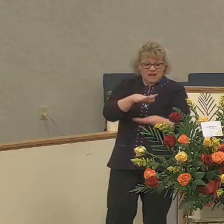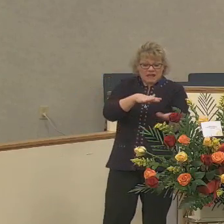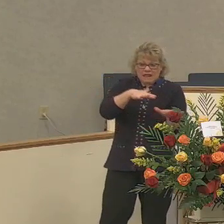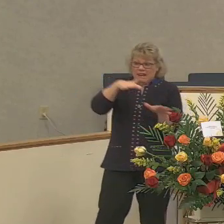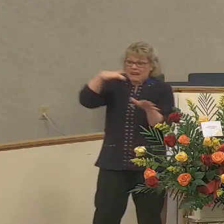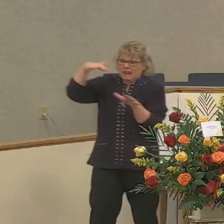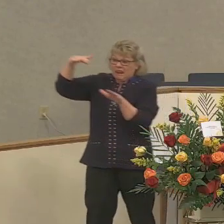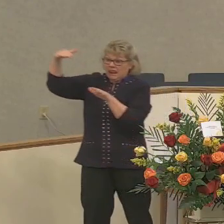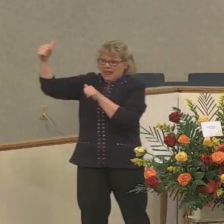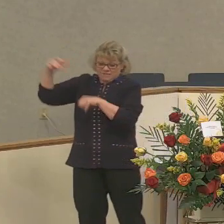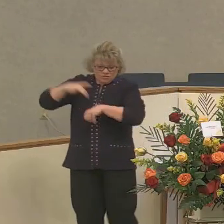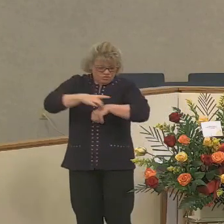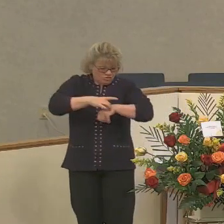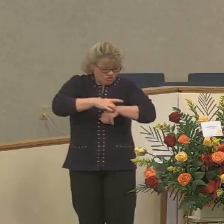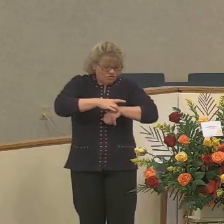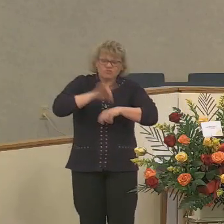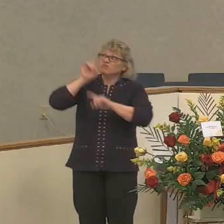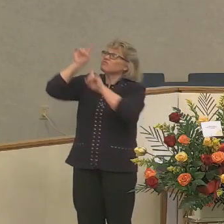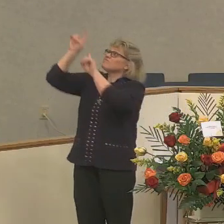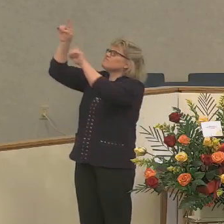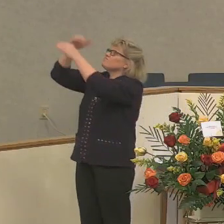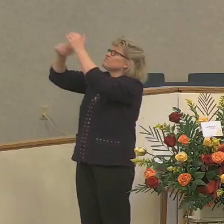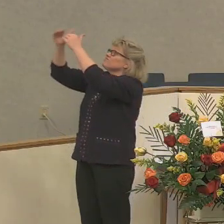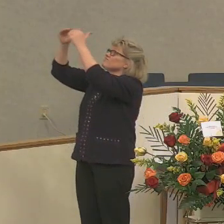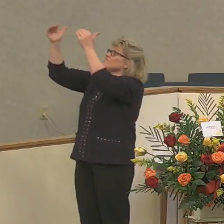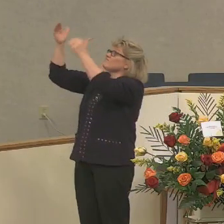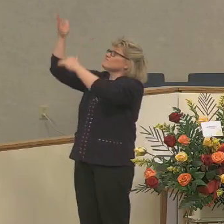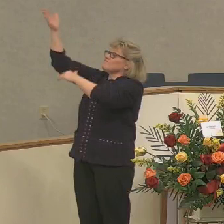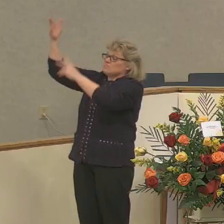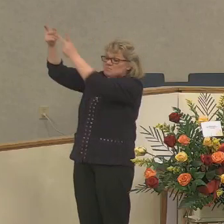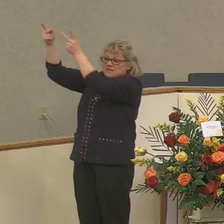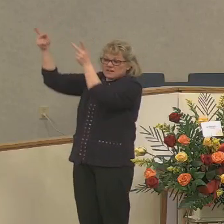harbor here and went to another harbor.